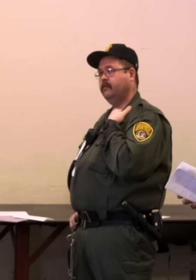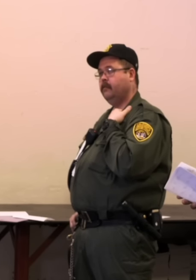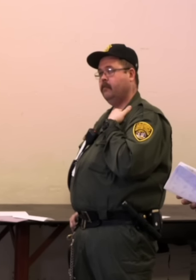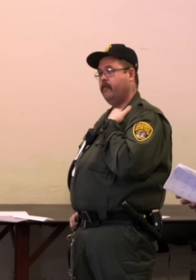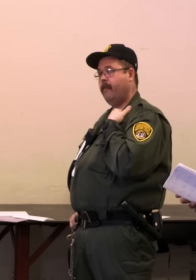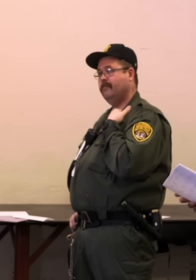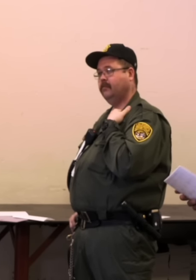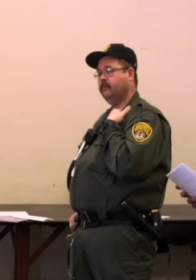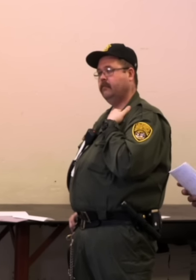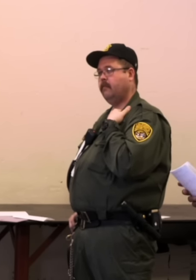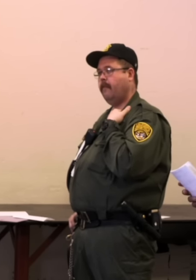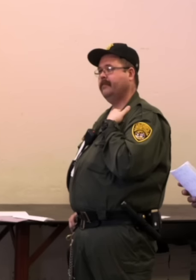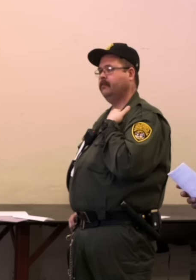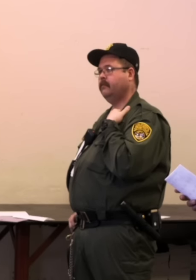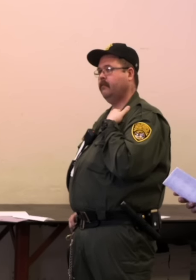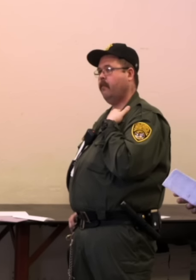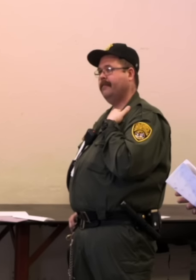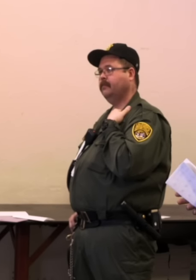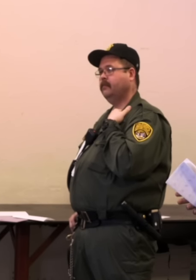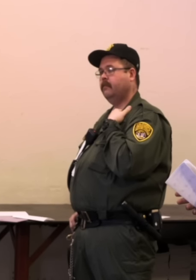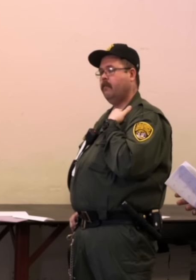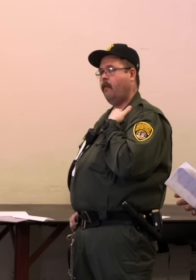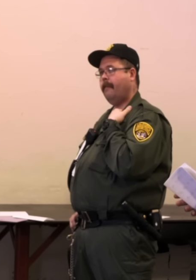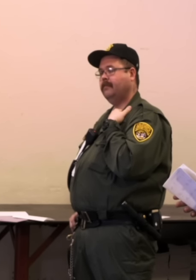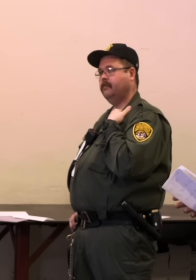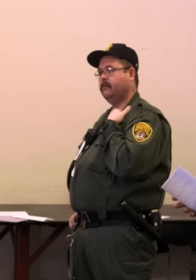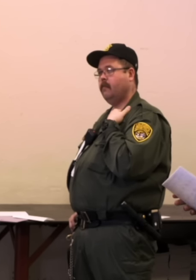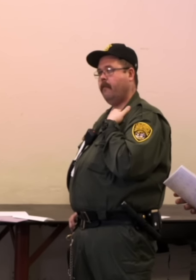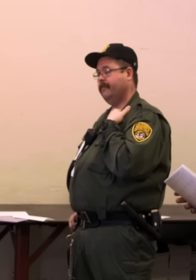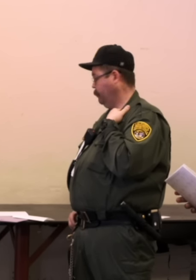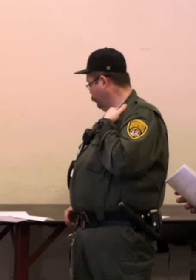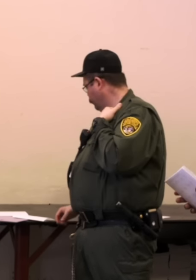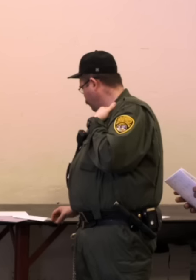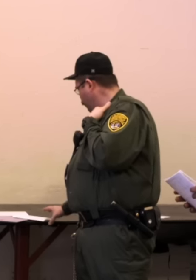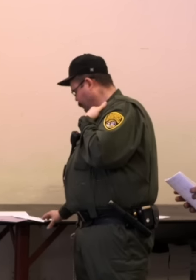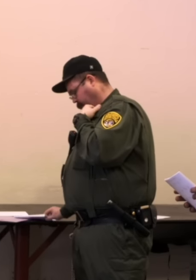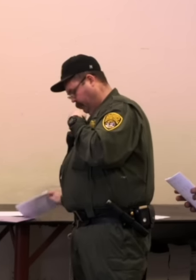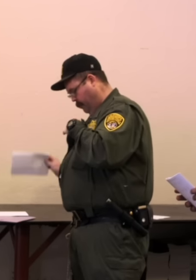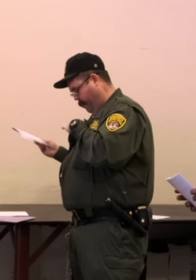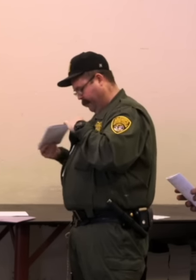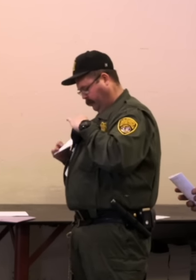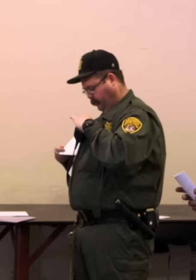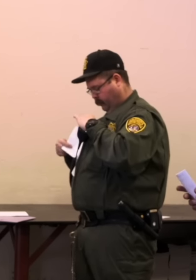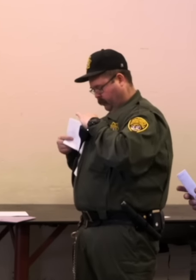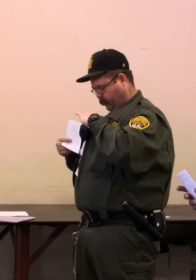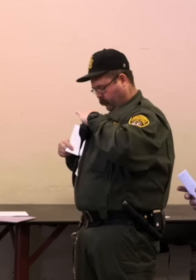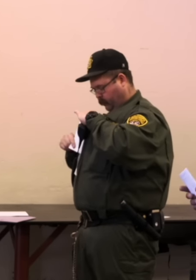animated language. And you'll see when the deaf people are talking to you, you'll be like, at first you're like, is this dude getting aggressive? They're not aggressive, they're just loud and